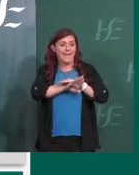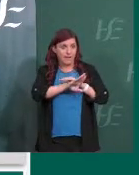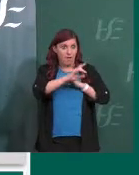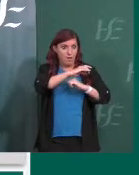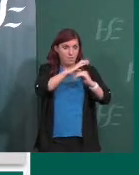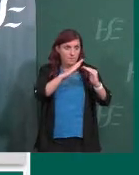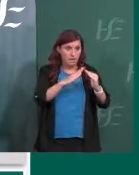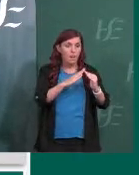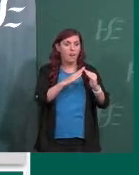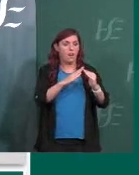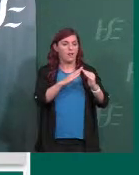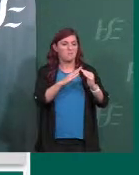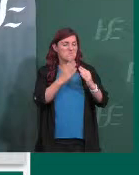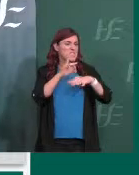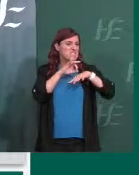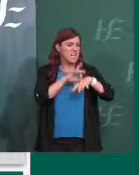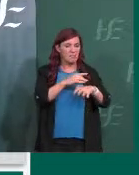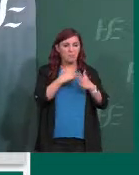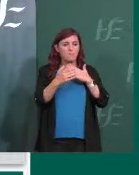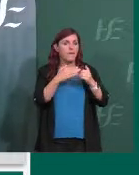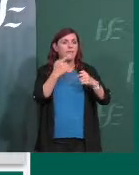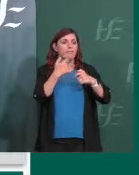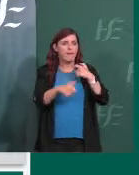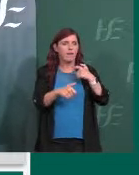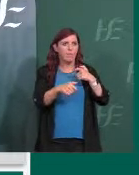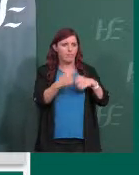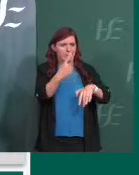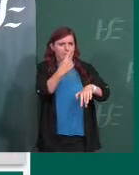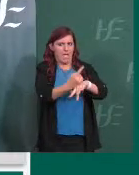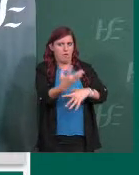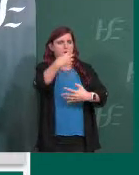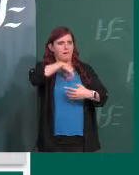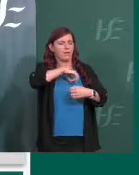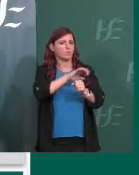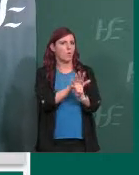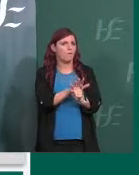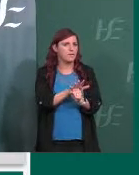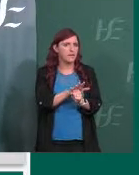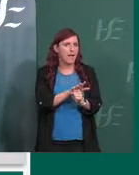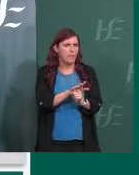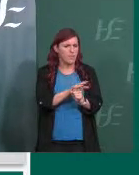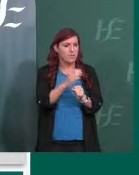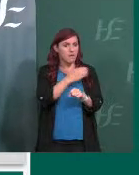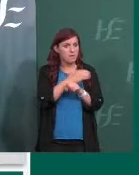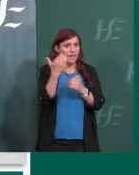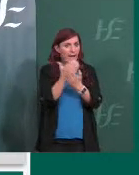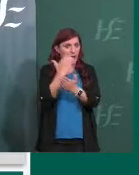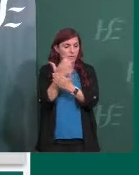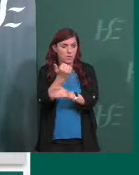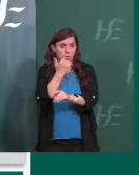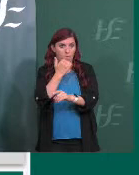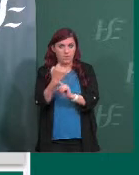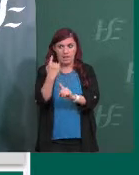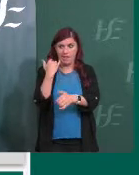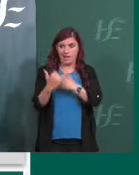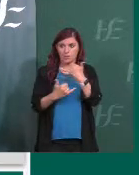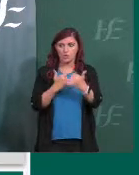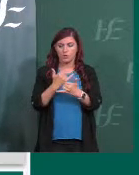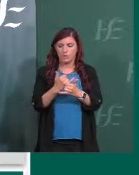cases of COVID-19 per week since we started collecting the data over a year ago. And you'll see on the